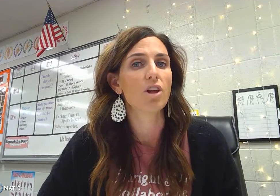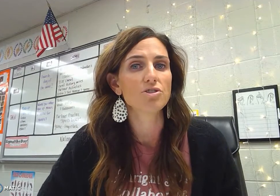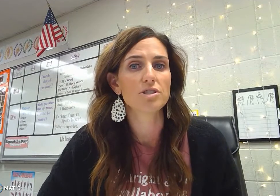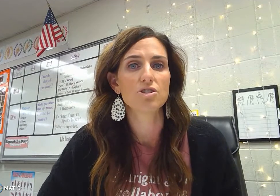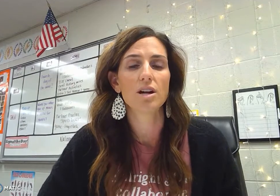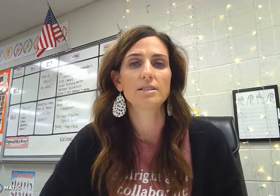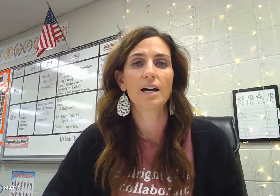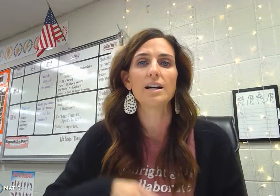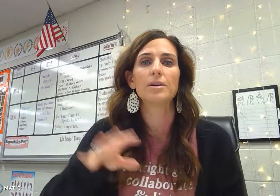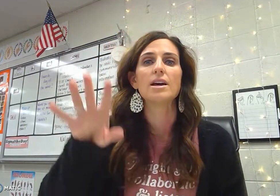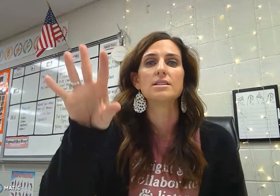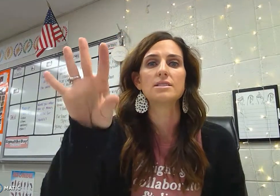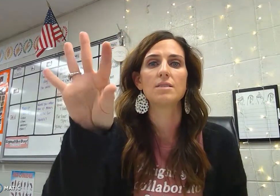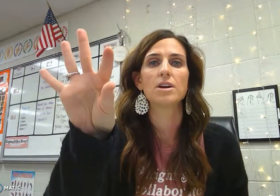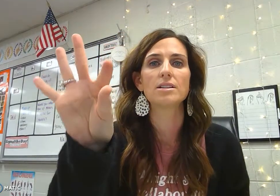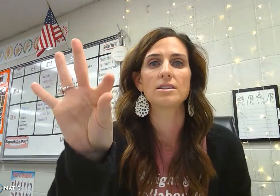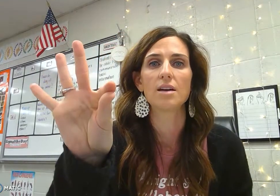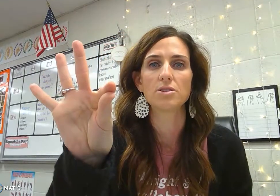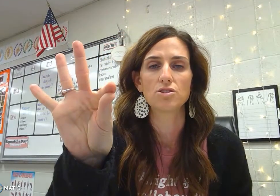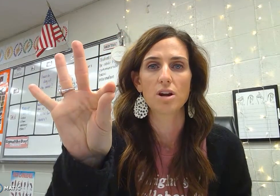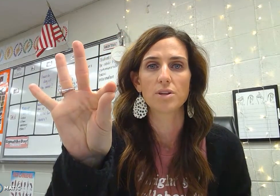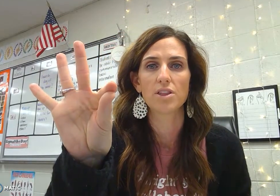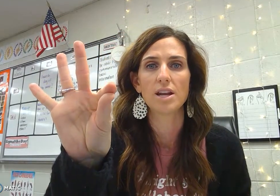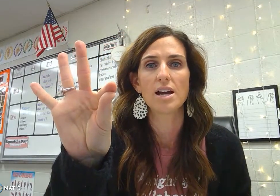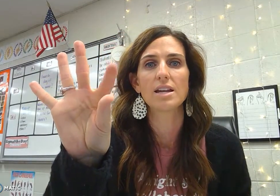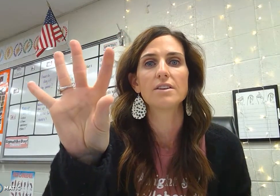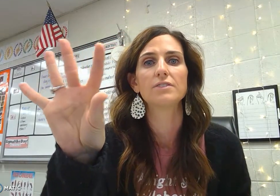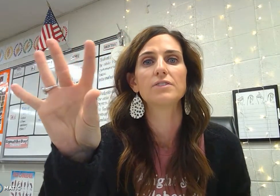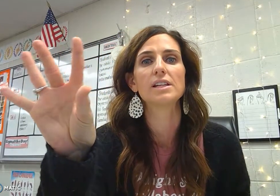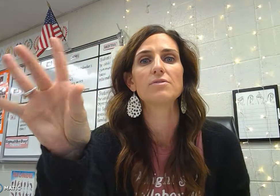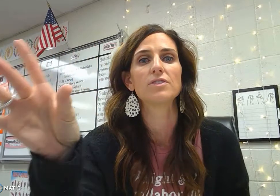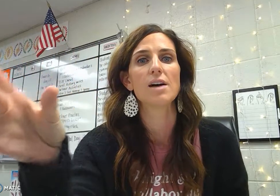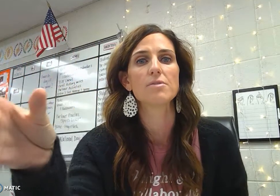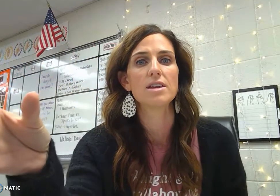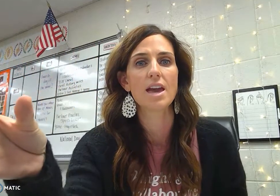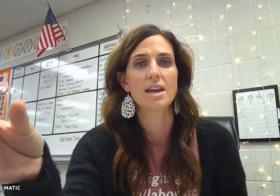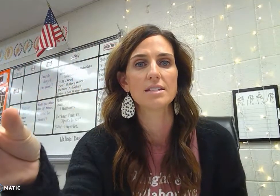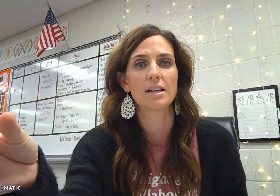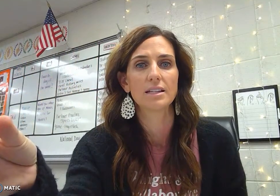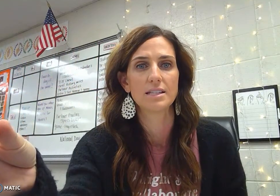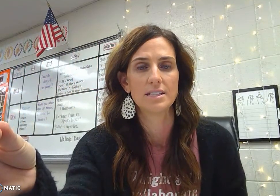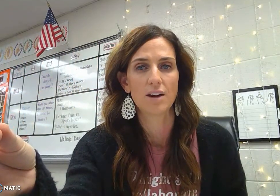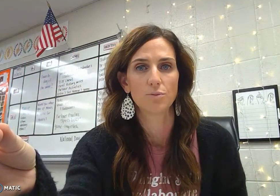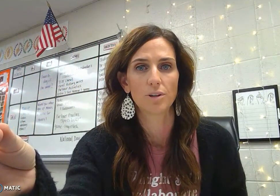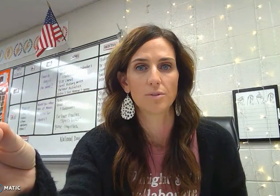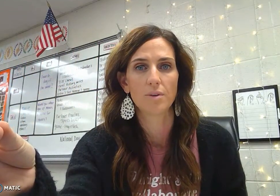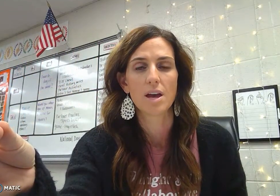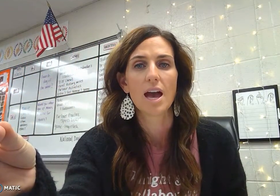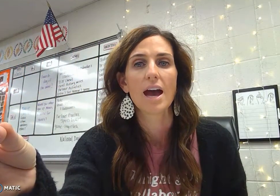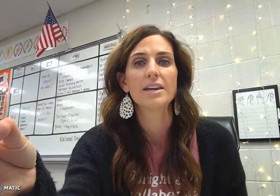larger digit on top. Same concept, start with the 9, flip-flop the 8 downward. Again,